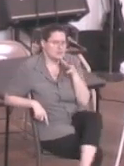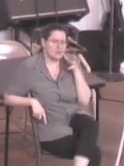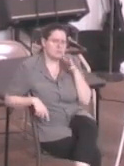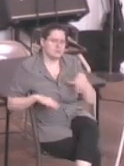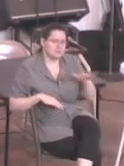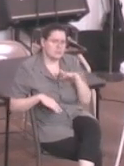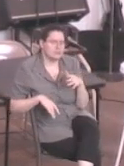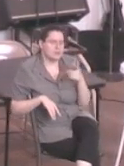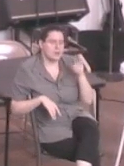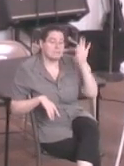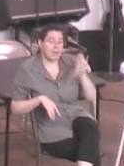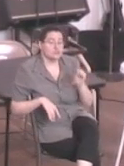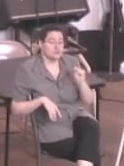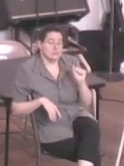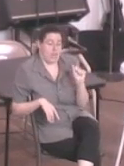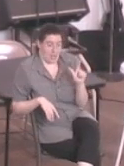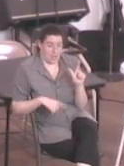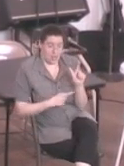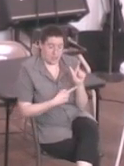Pastor Sal, and